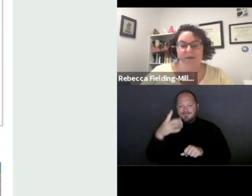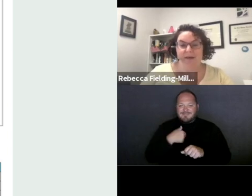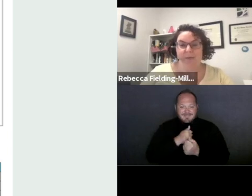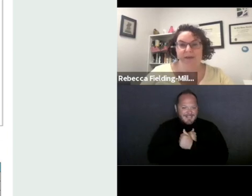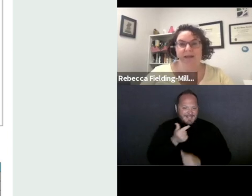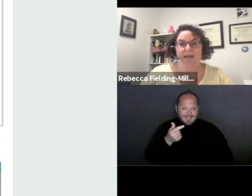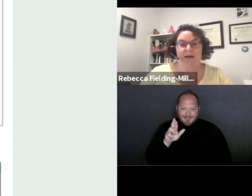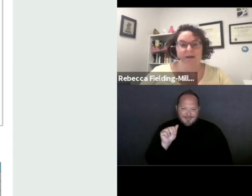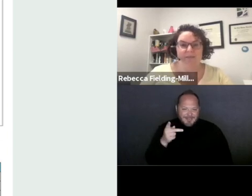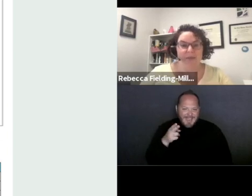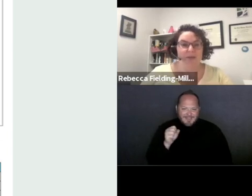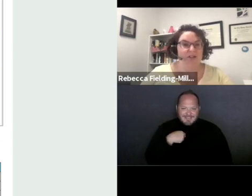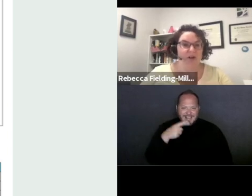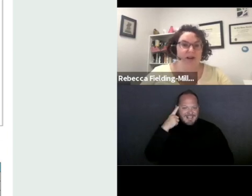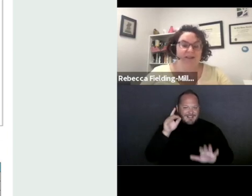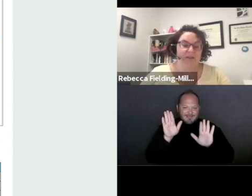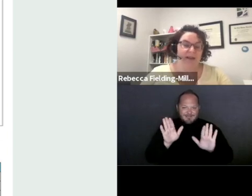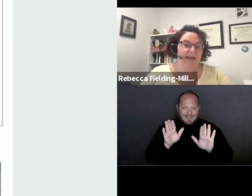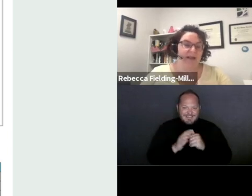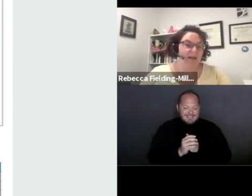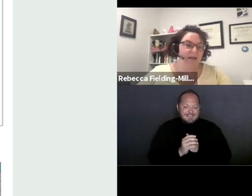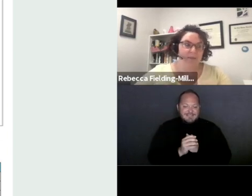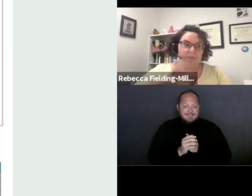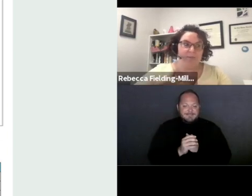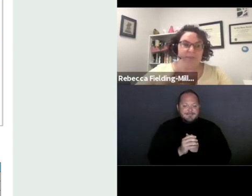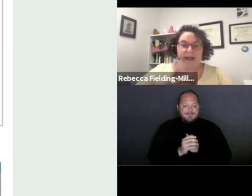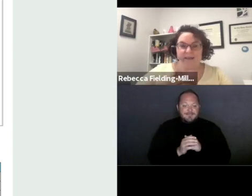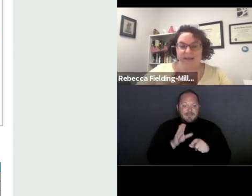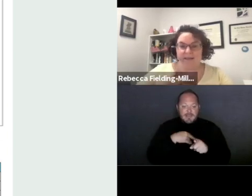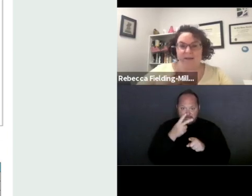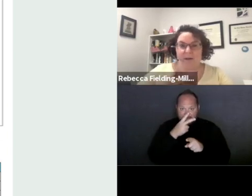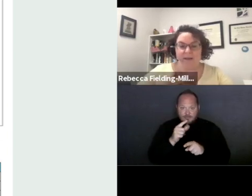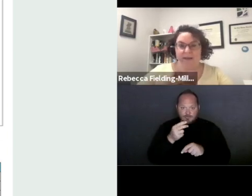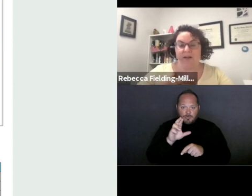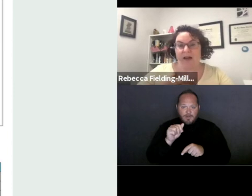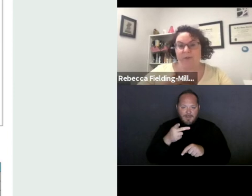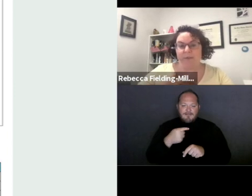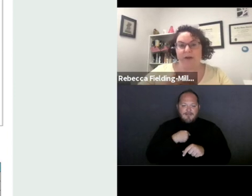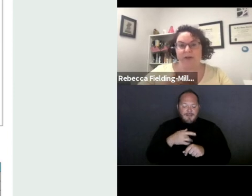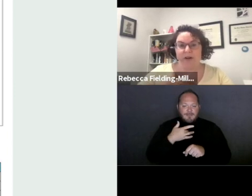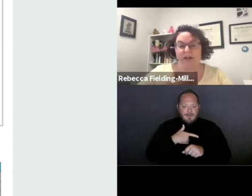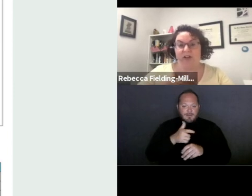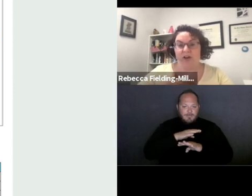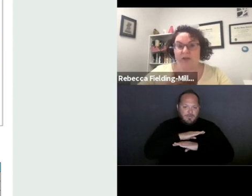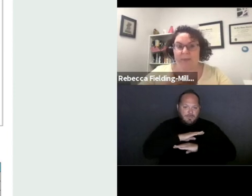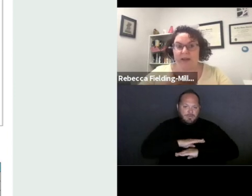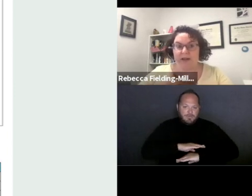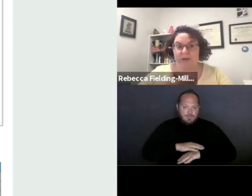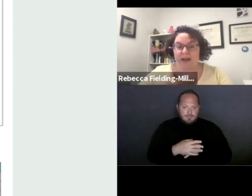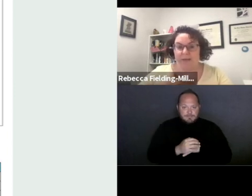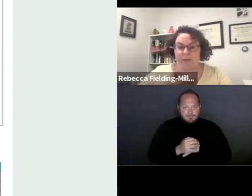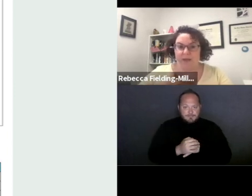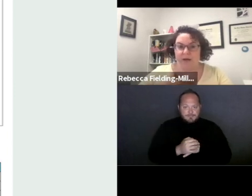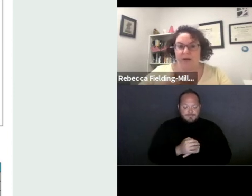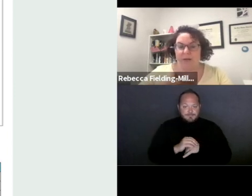find this graph really reassuring. So I think as cases go up, I think a lot of people are starting to know somebody